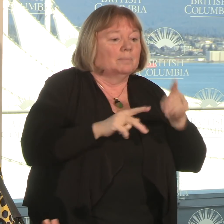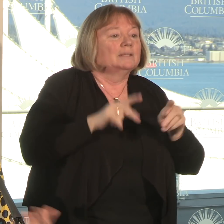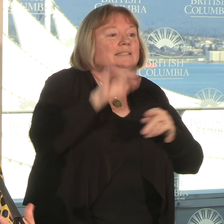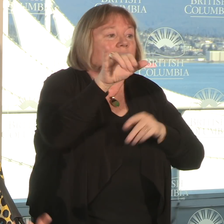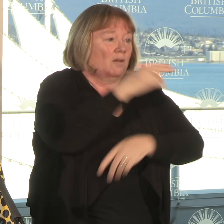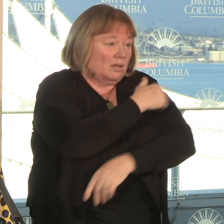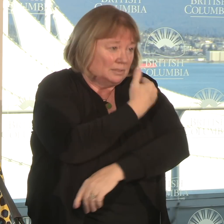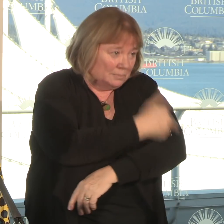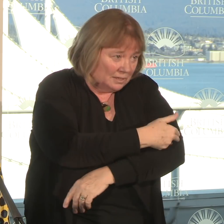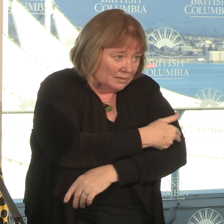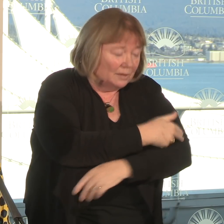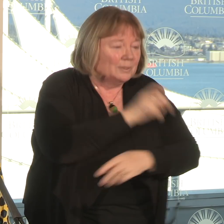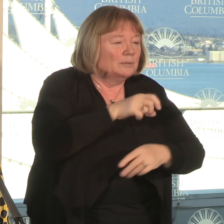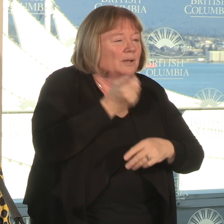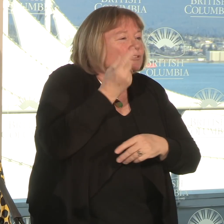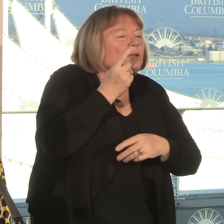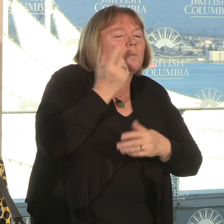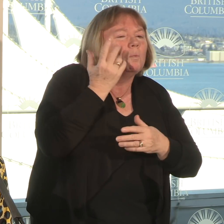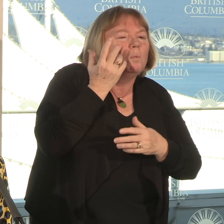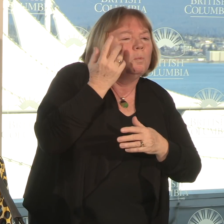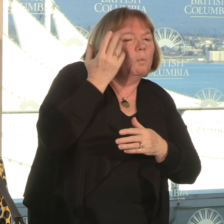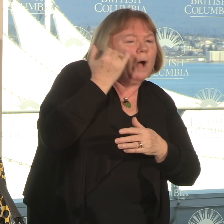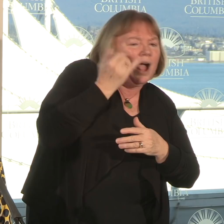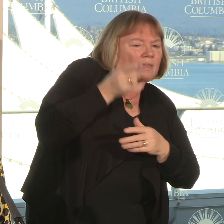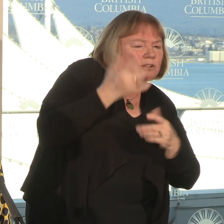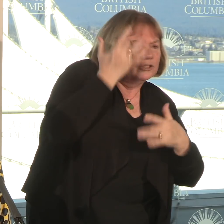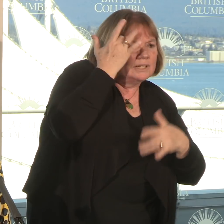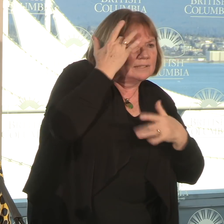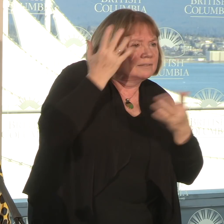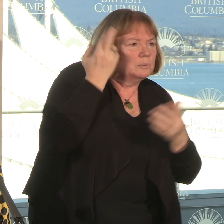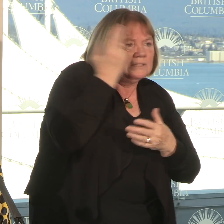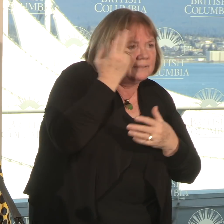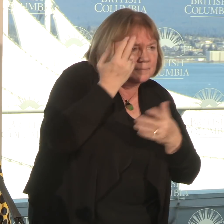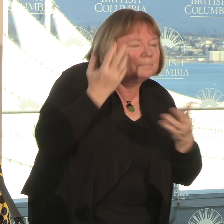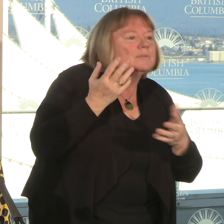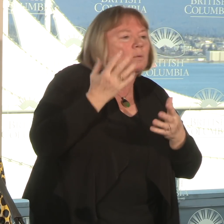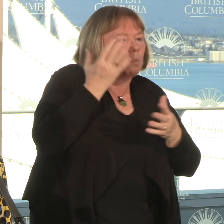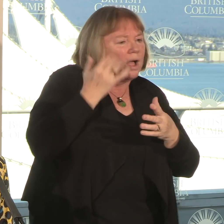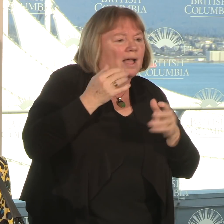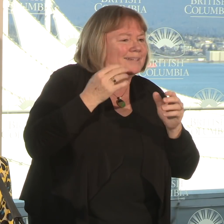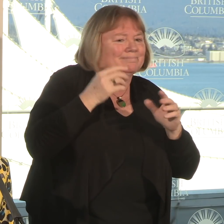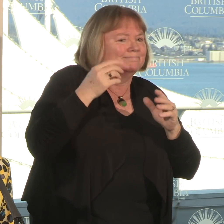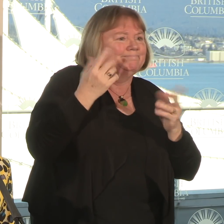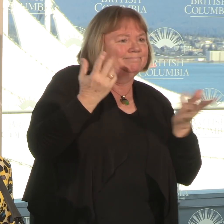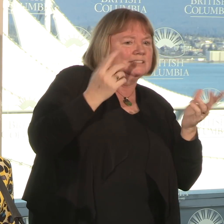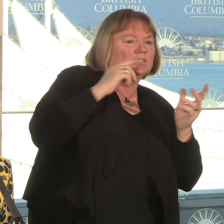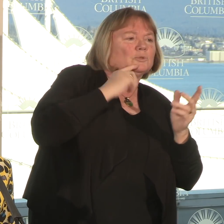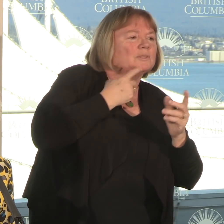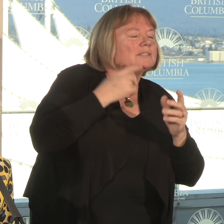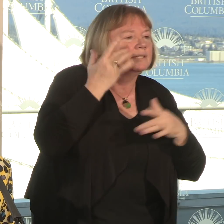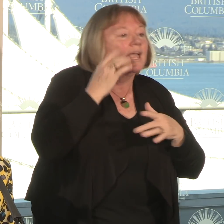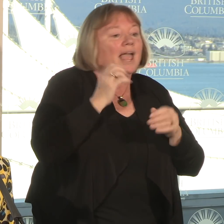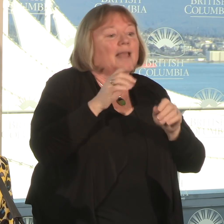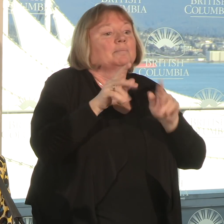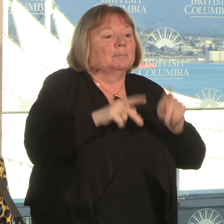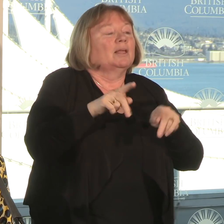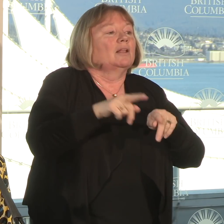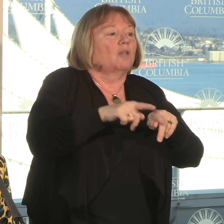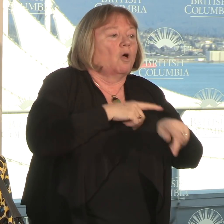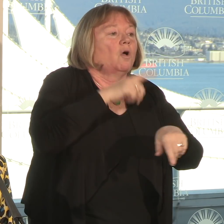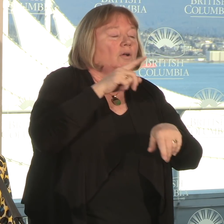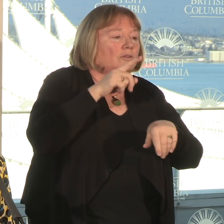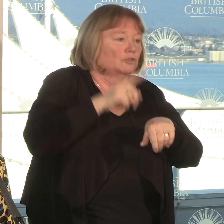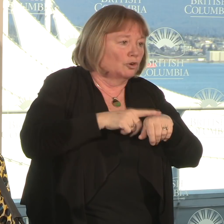to understand what is causing their illness, or people who have more severe illness, and people in long-term care homes. That's